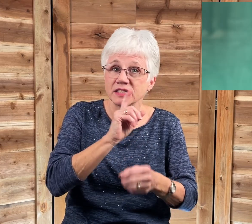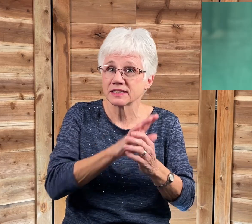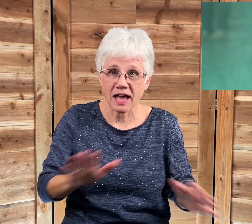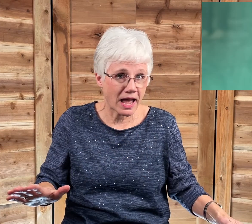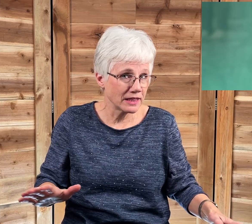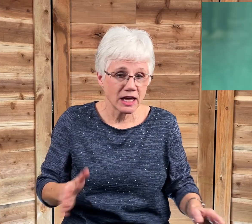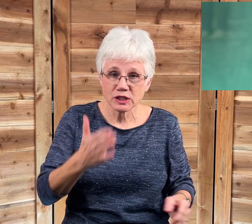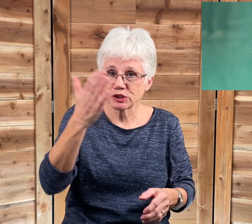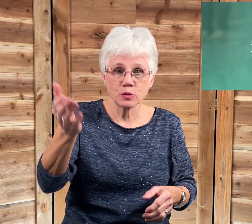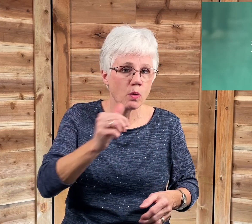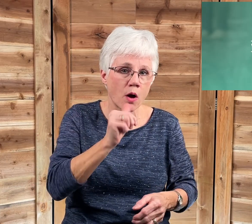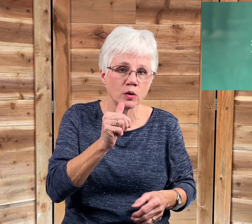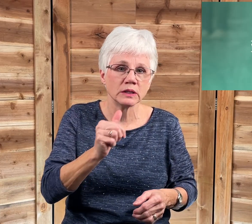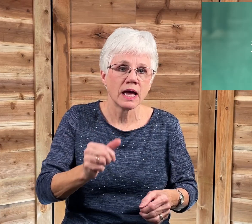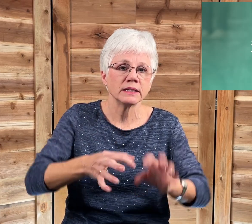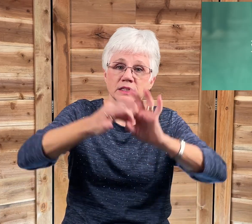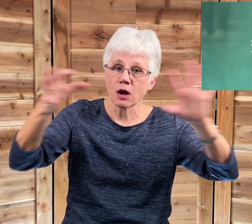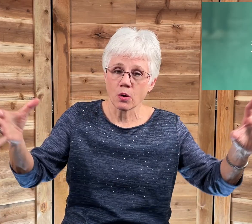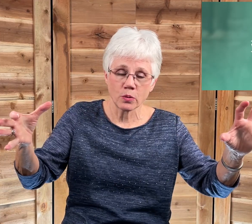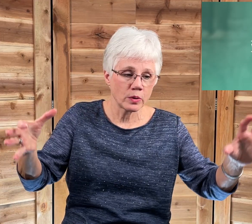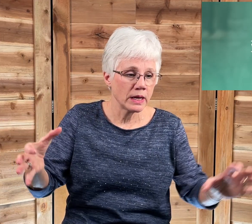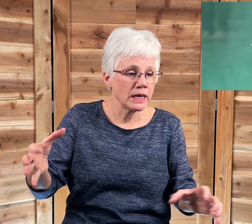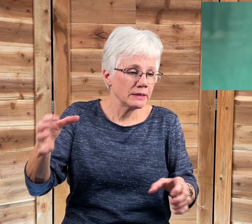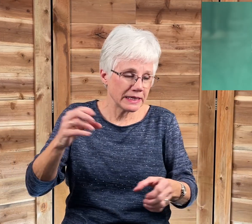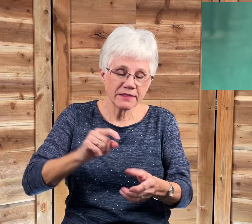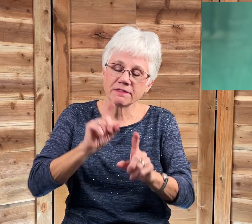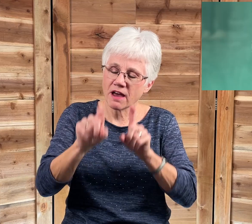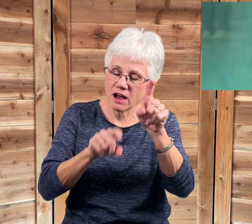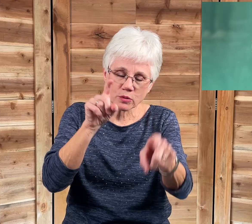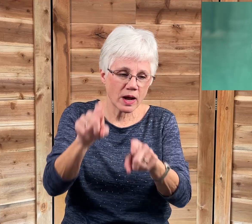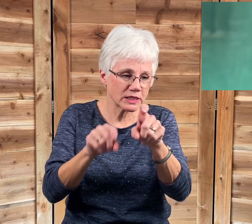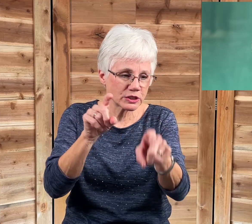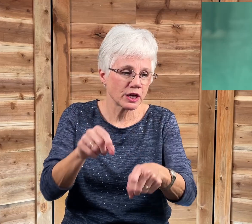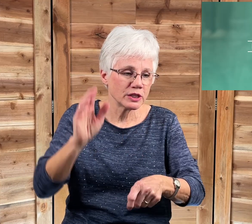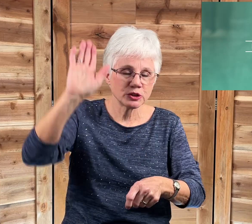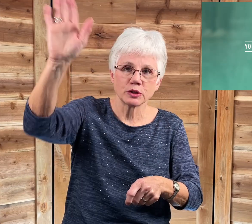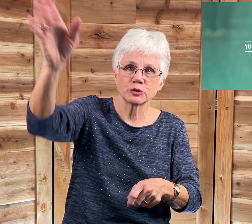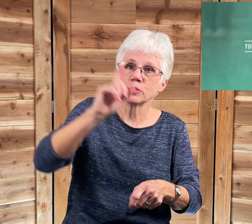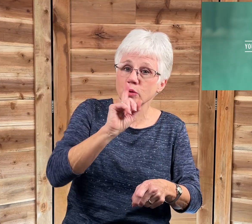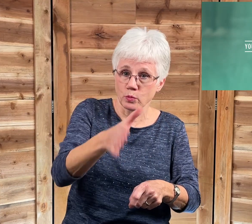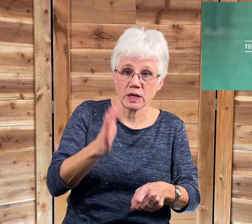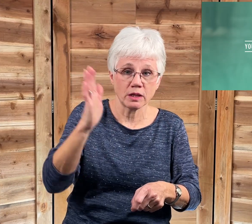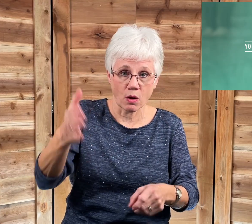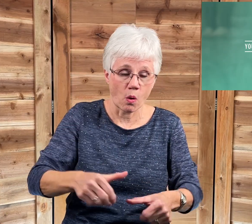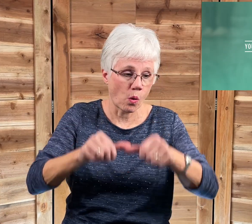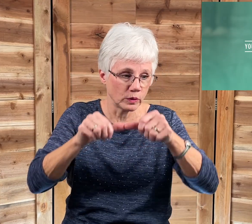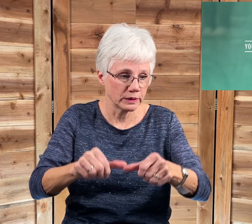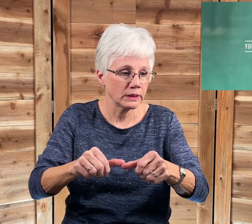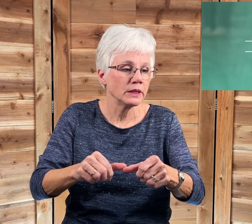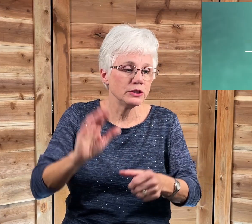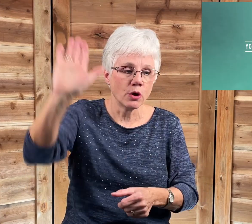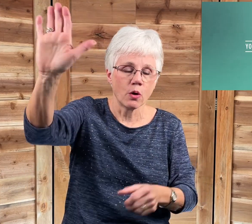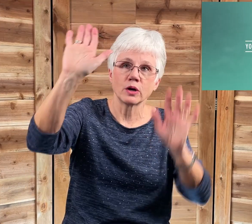In the silence, you won't let go. In the questions, your truth will